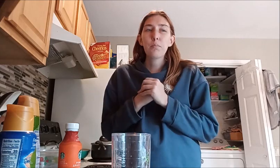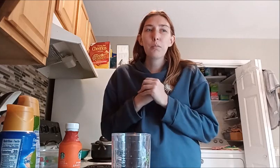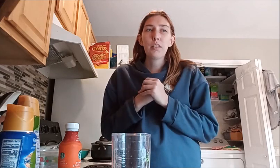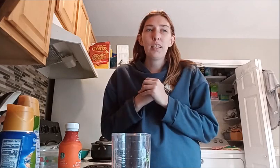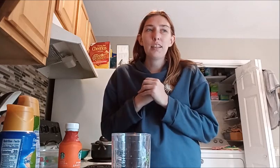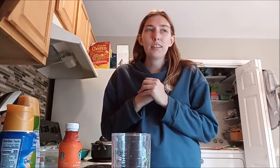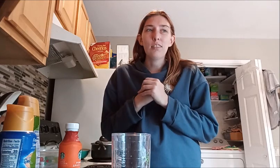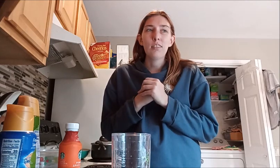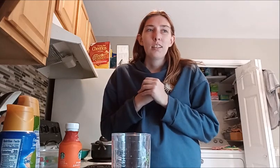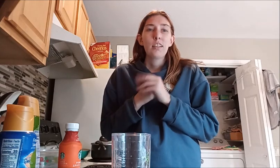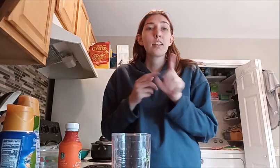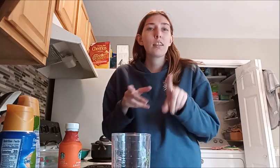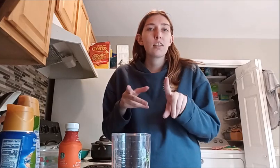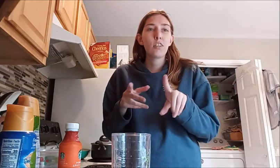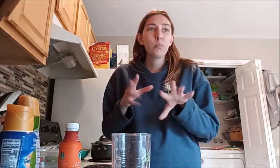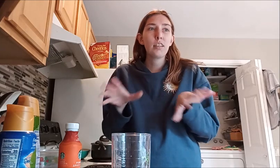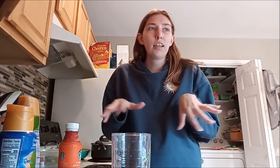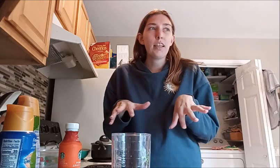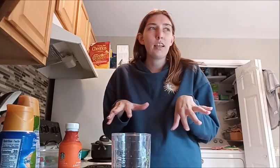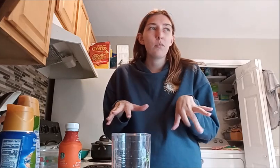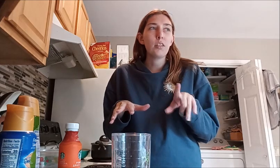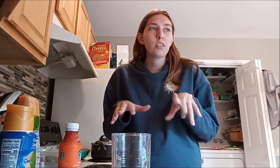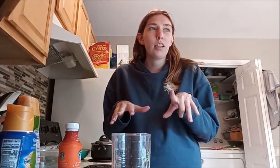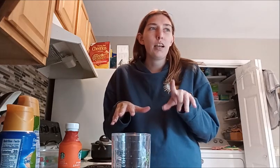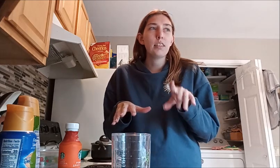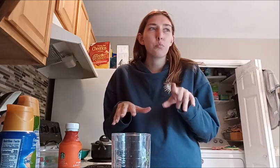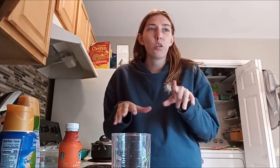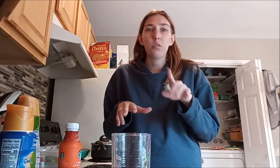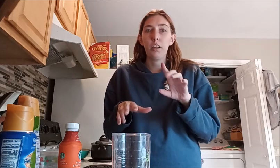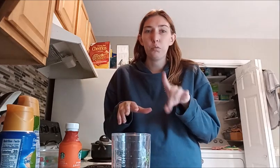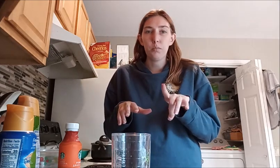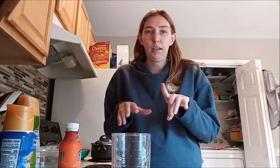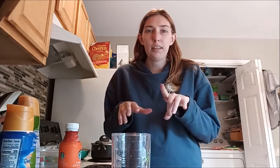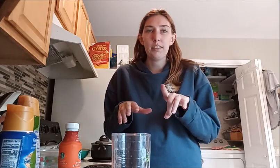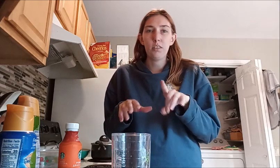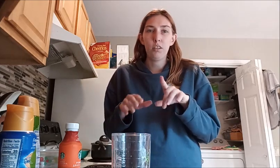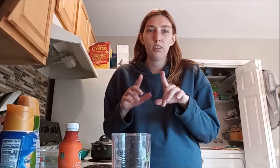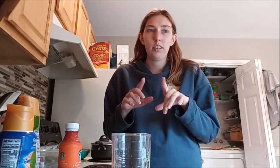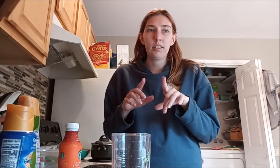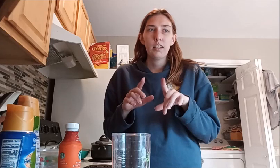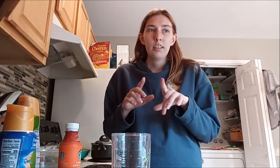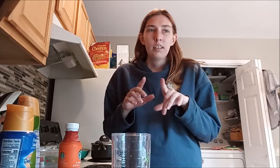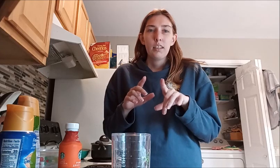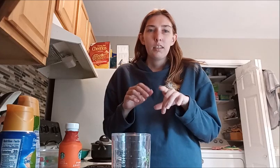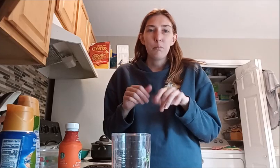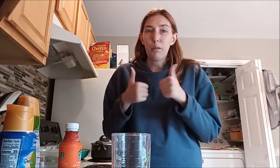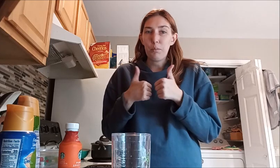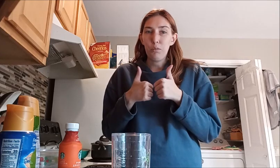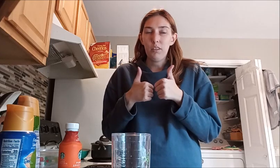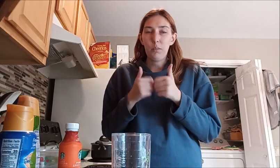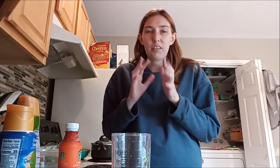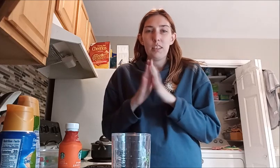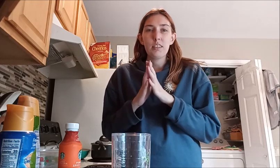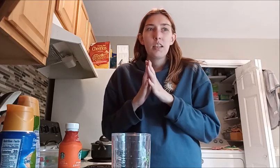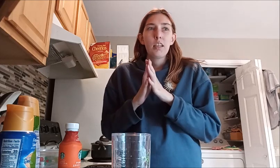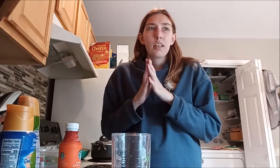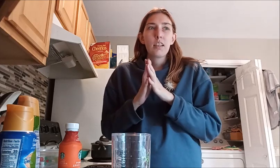people that I like, though, like, the group that I had this morning actually wasn't bad. So they're, like, my people, if that makes sense. Because,